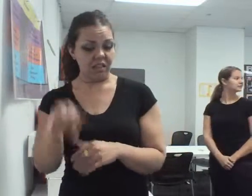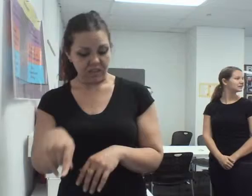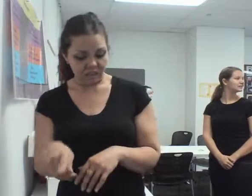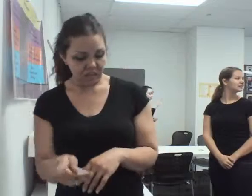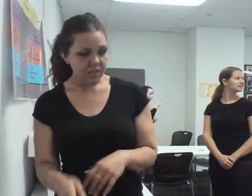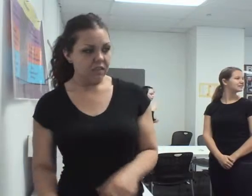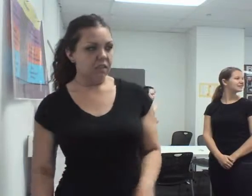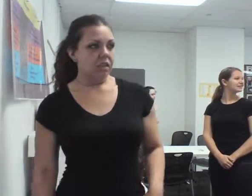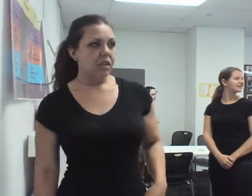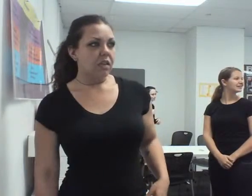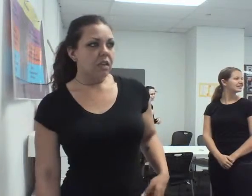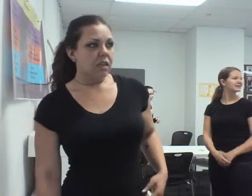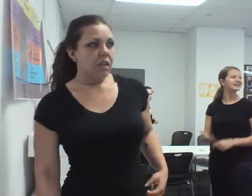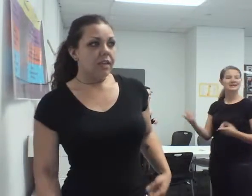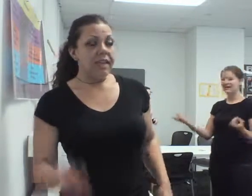Like, if I started what happened, it means to say stuff.